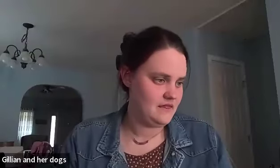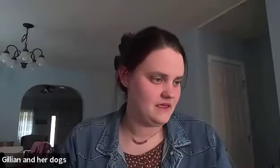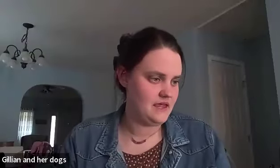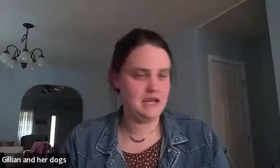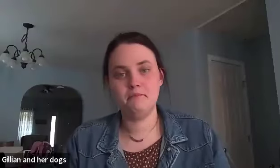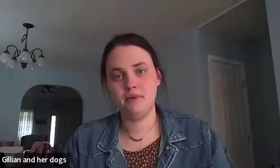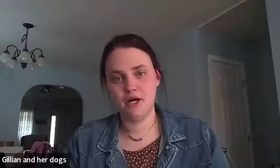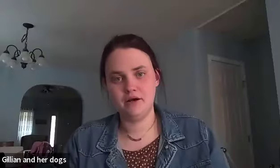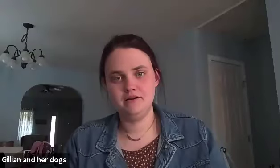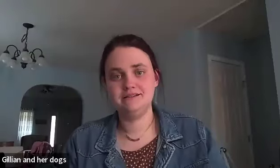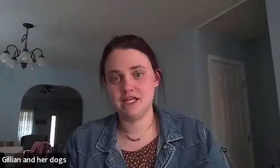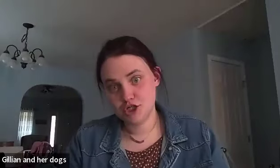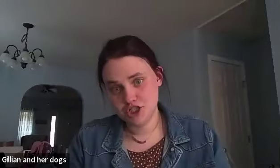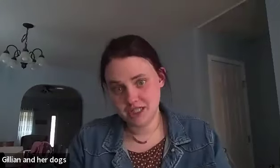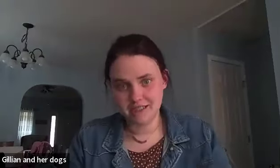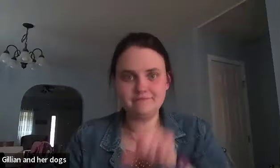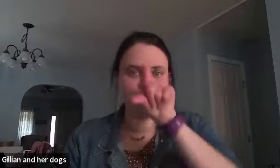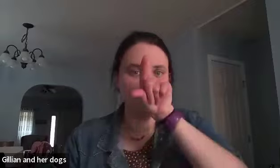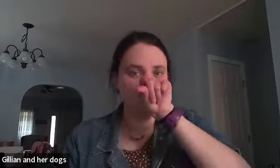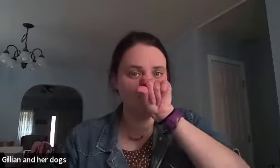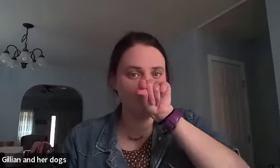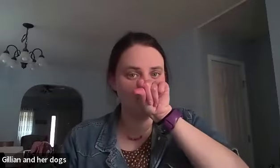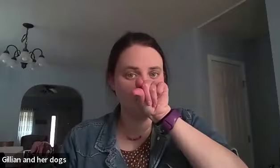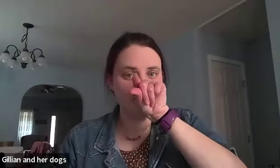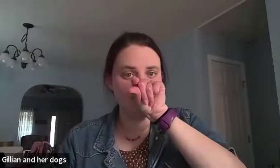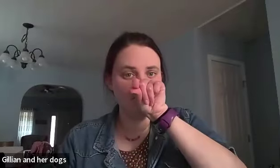and then bird slash our chicken, bird,